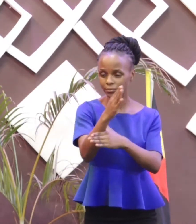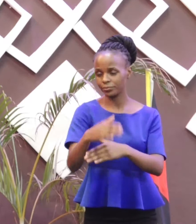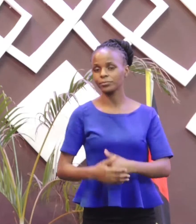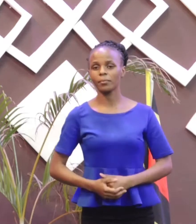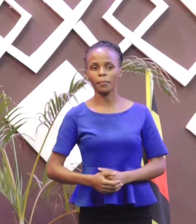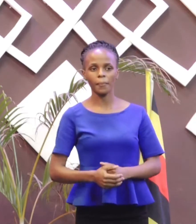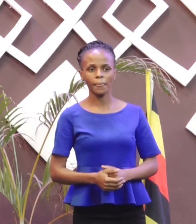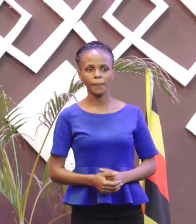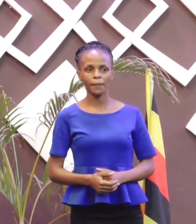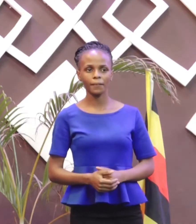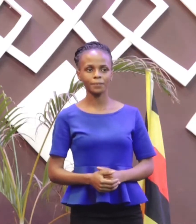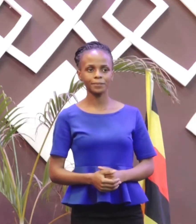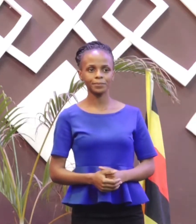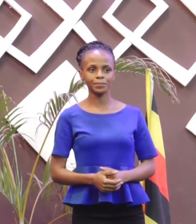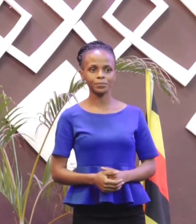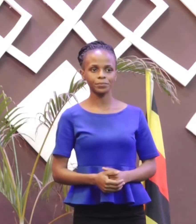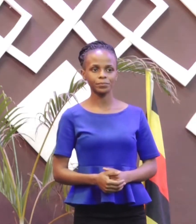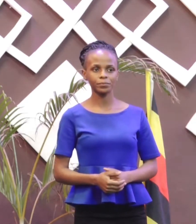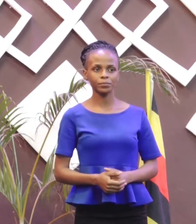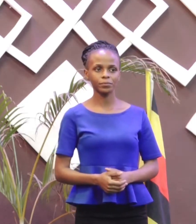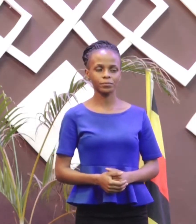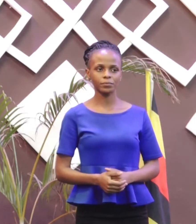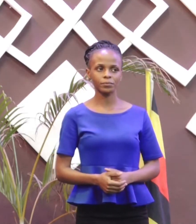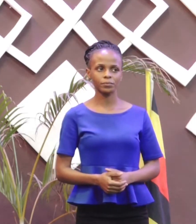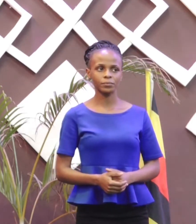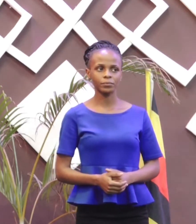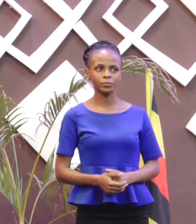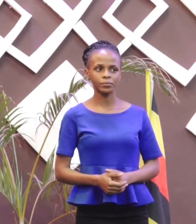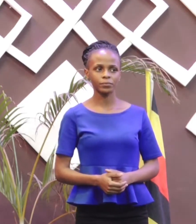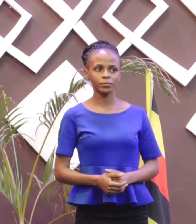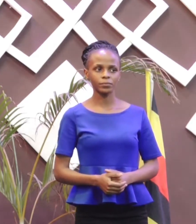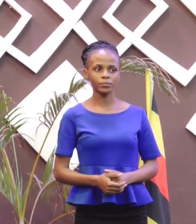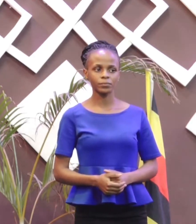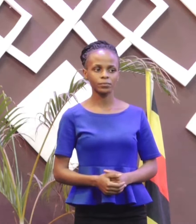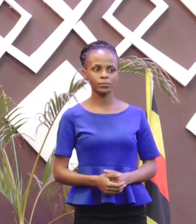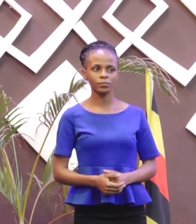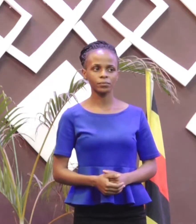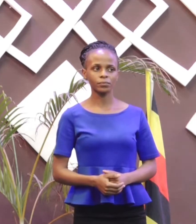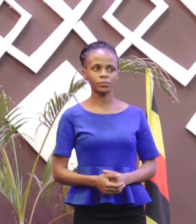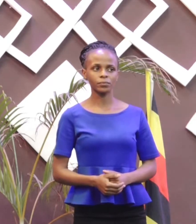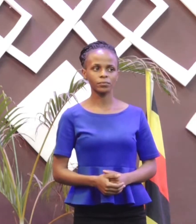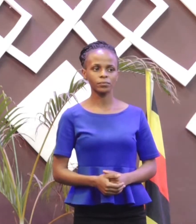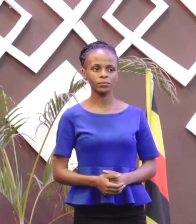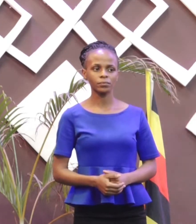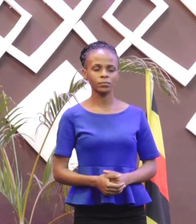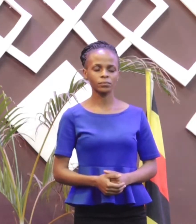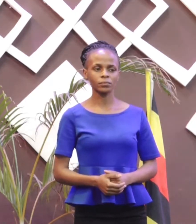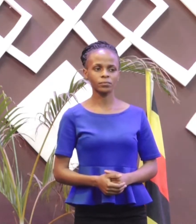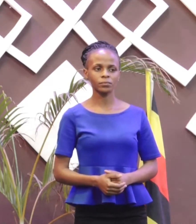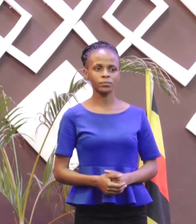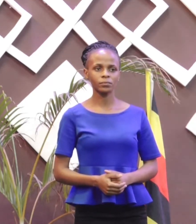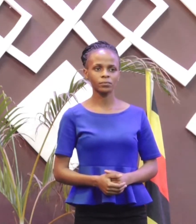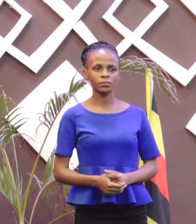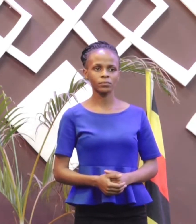kitiibwa ky'omutume oba omubuulizi oba musumba alina okulaba nti atuukiriza abatukuvu